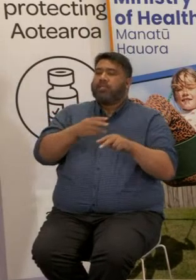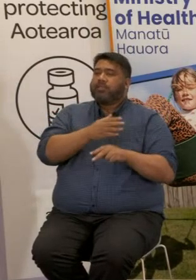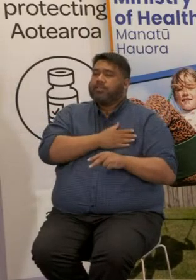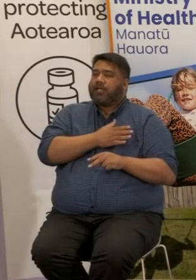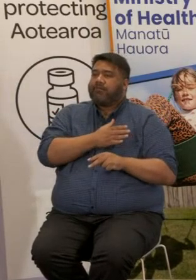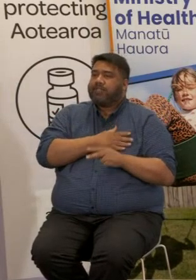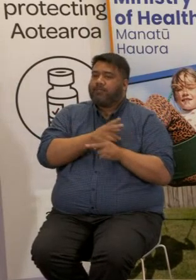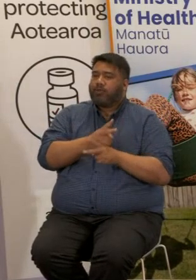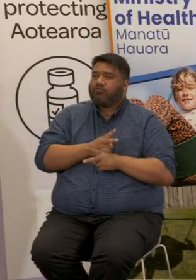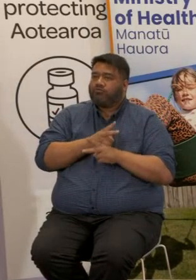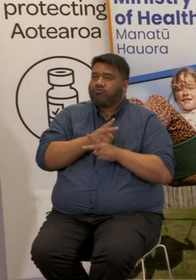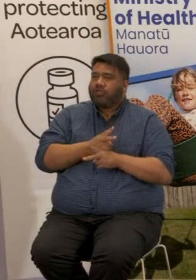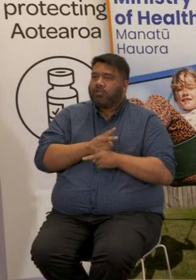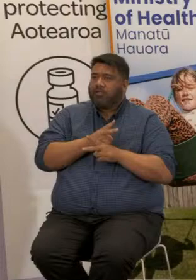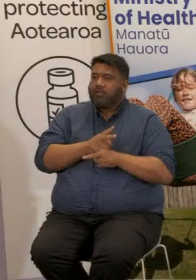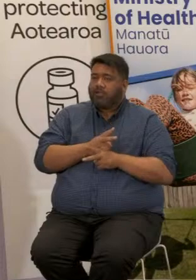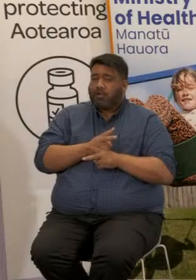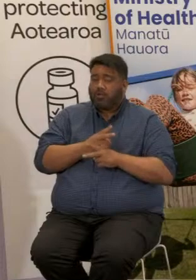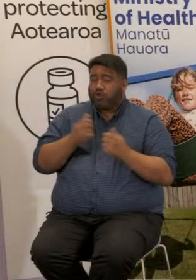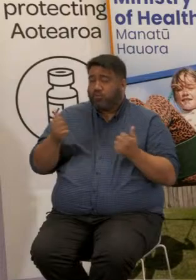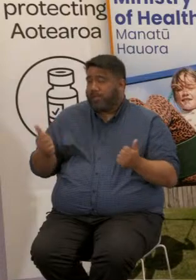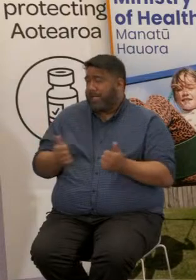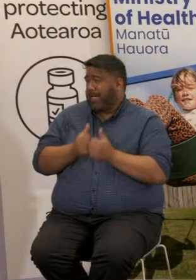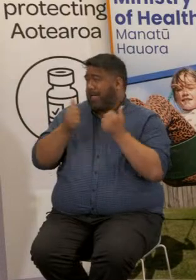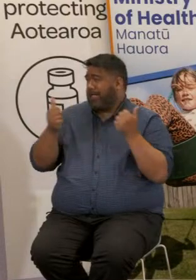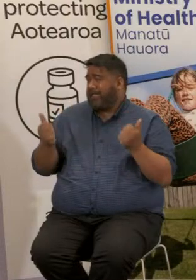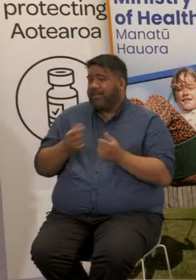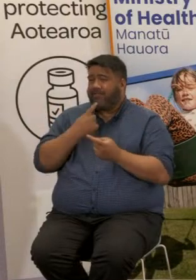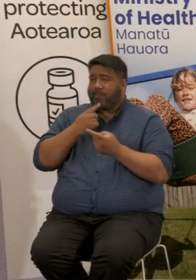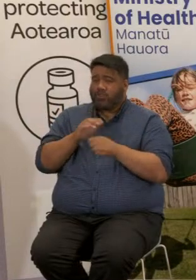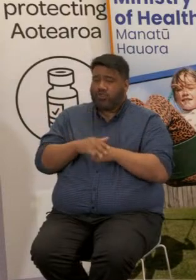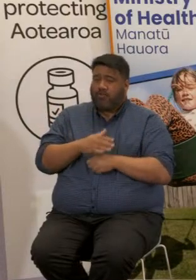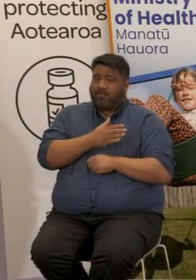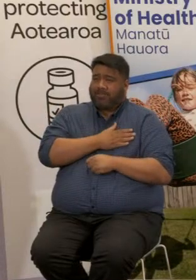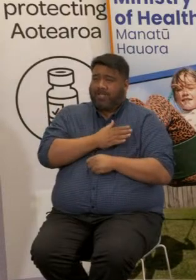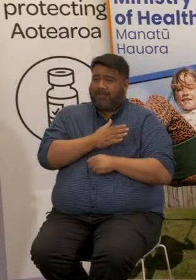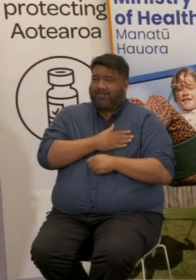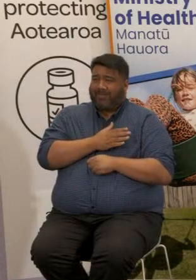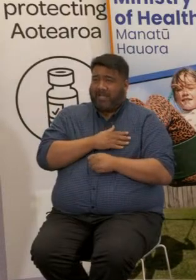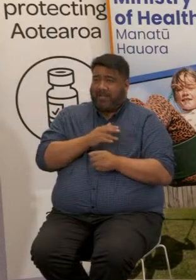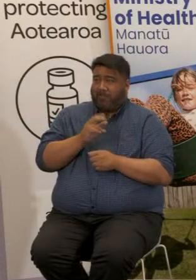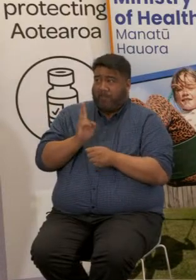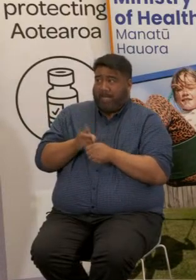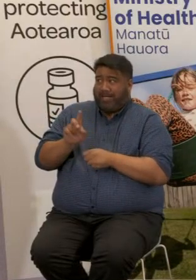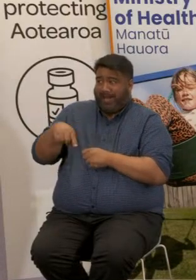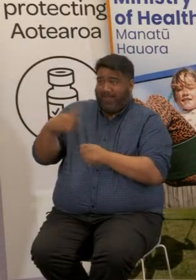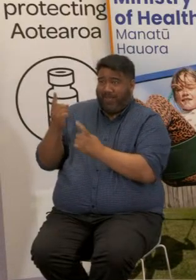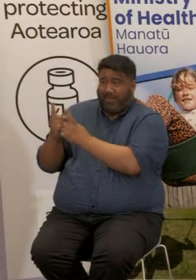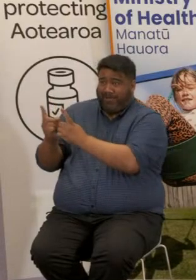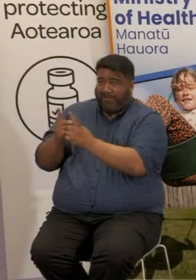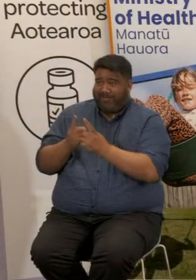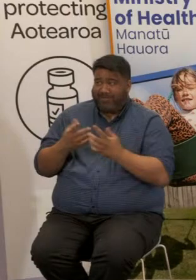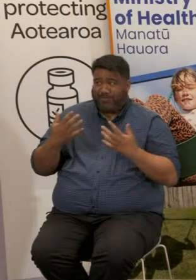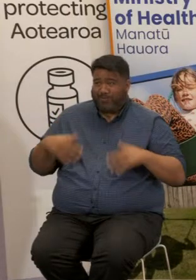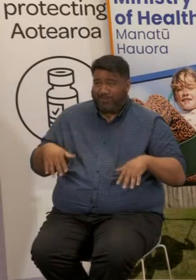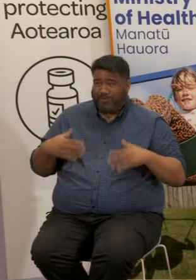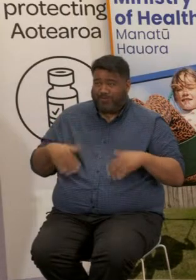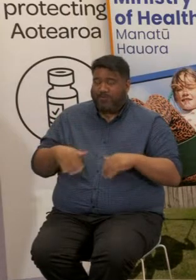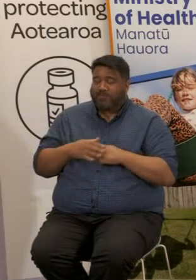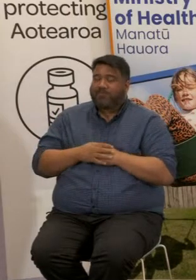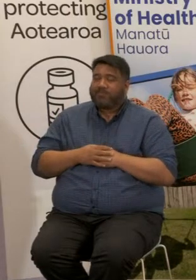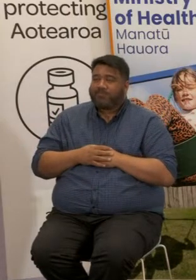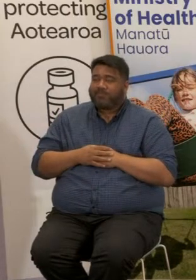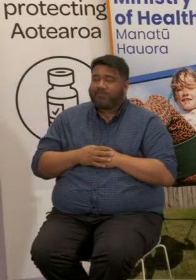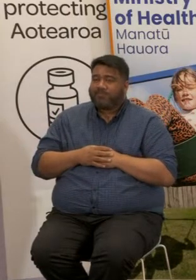other products around the world, that we've got so much safety data. So that is very reassuring that we know the product we're working with.